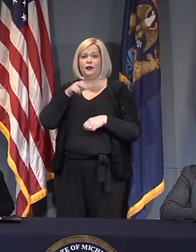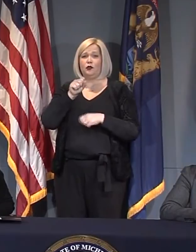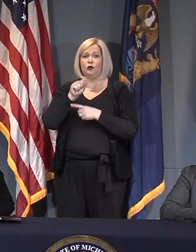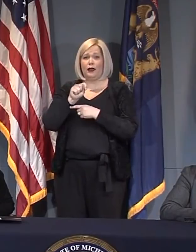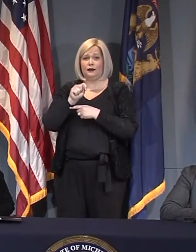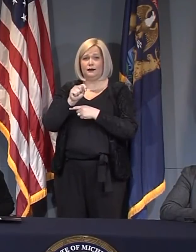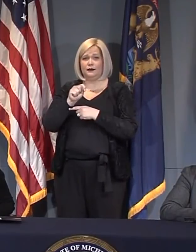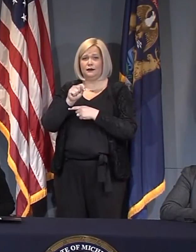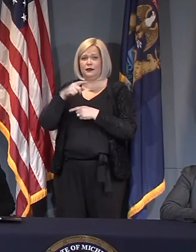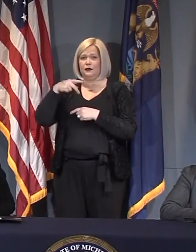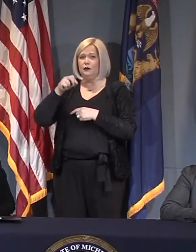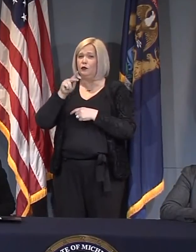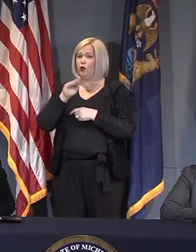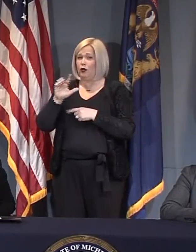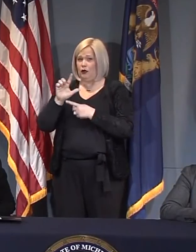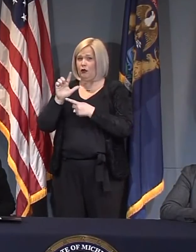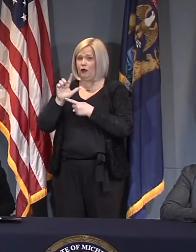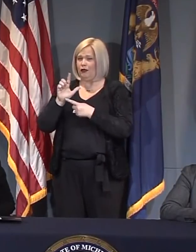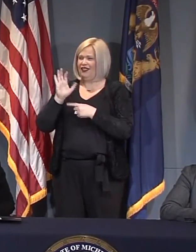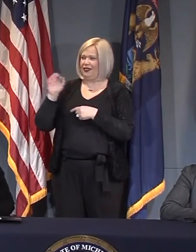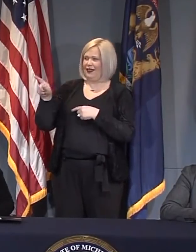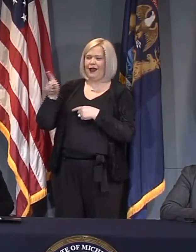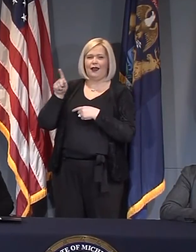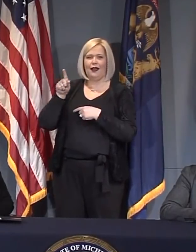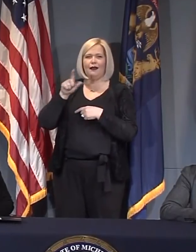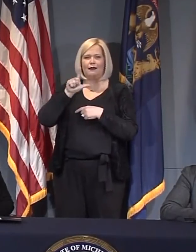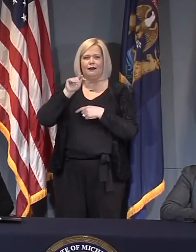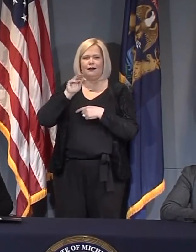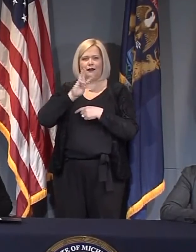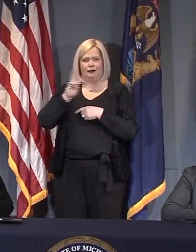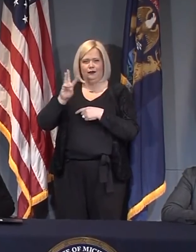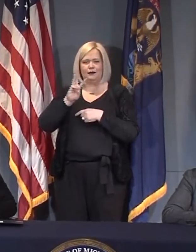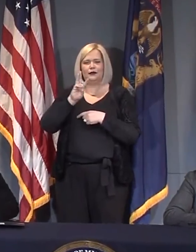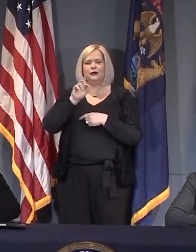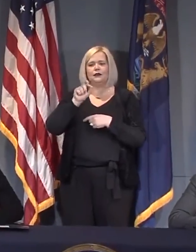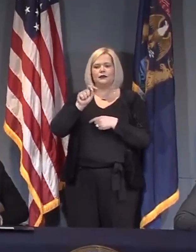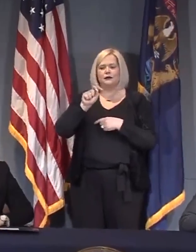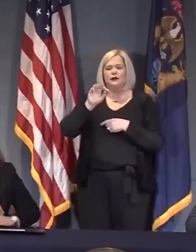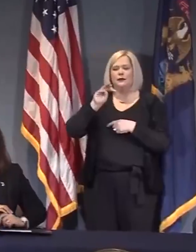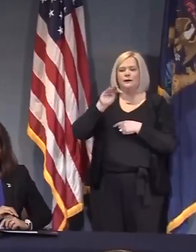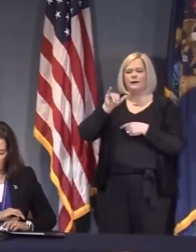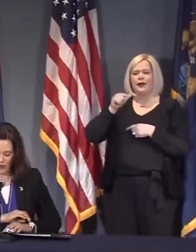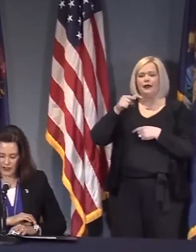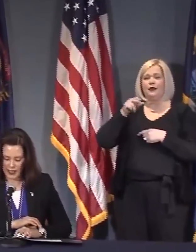and that's the link right there,